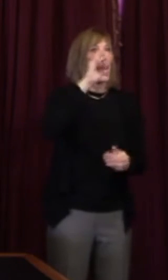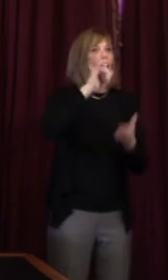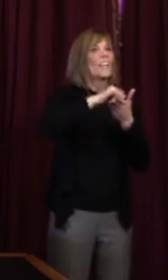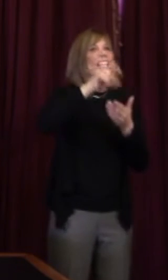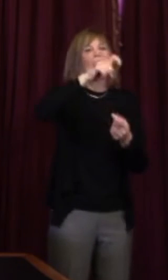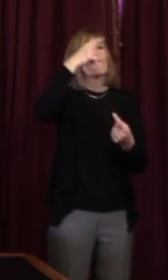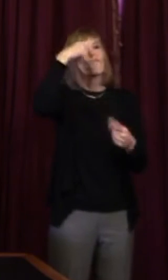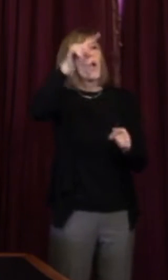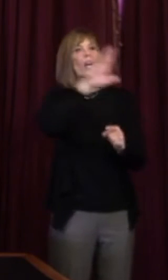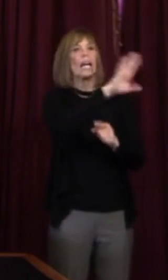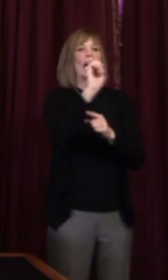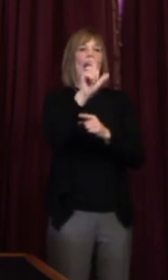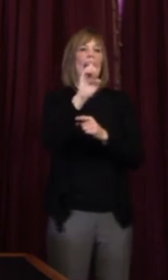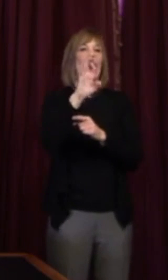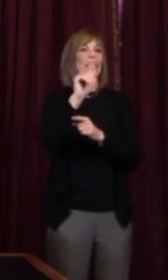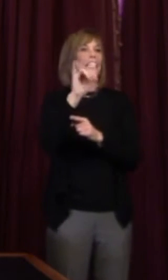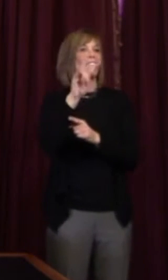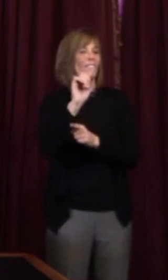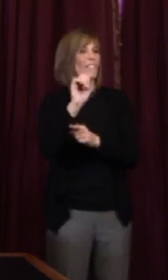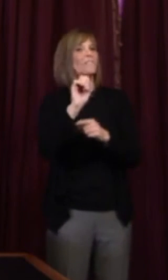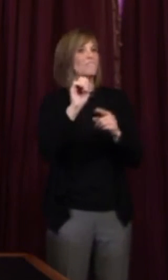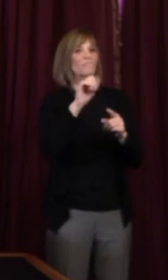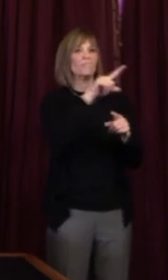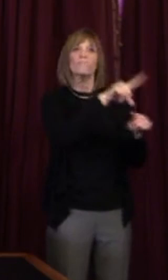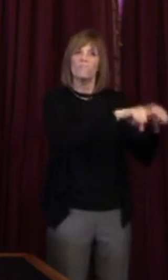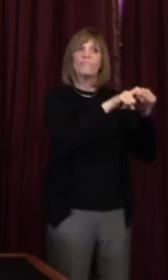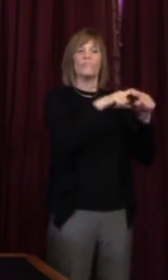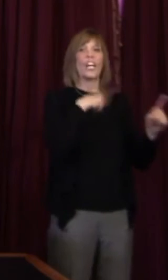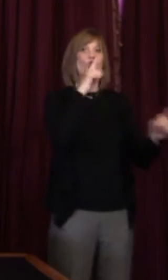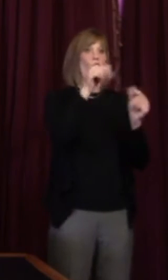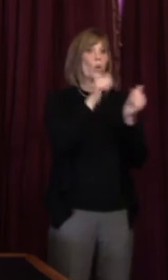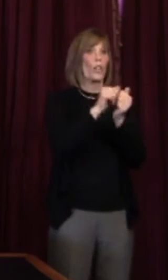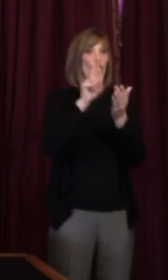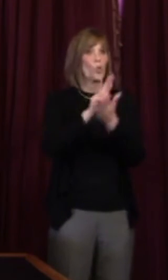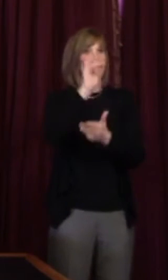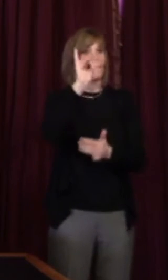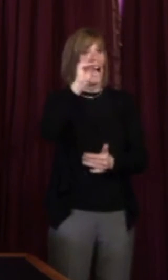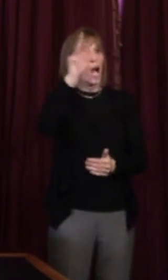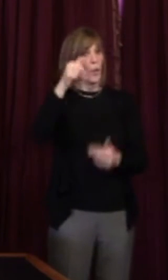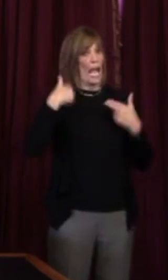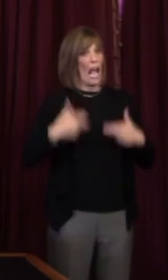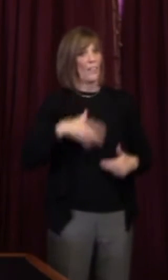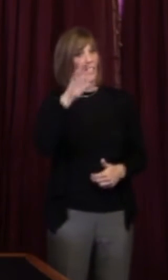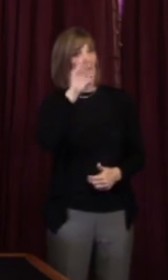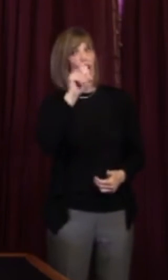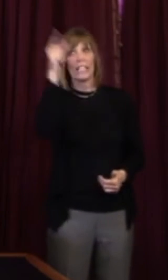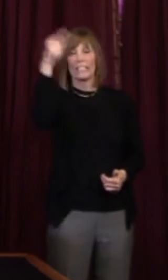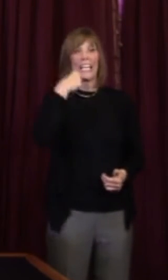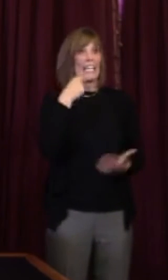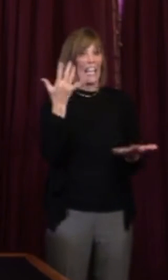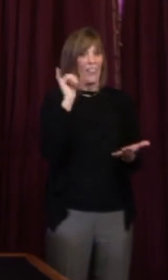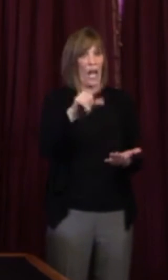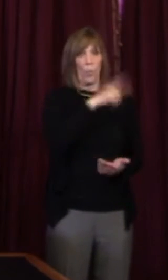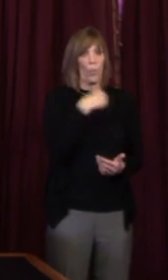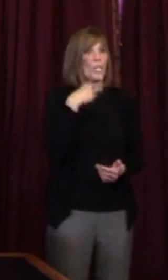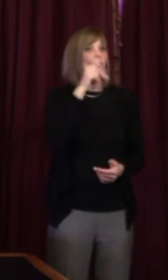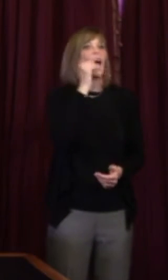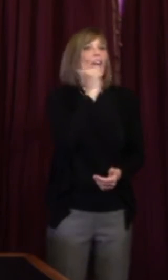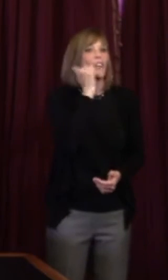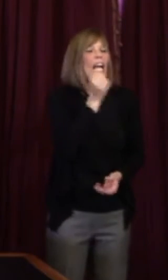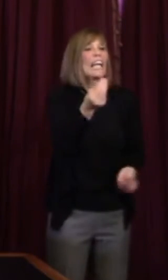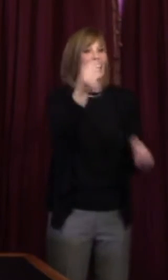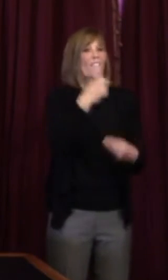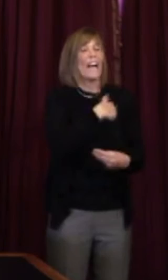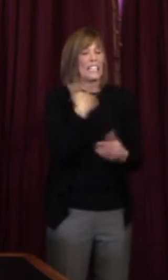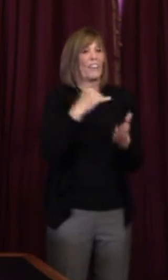varying healthcare systems, I talked to Sharess with the University of Iowa healthcare system. They are saying, this is what we do every day. Give